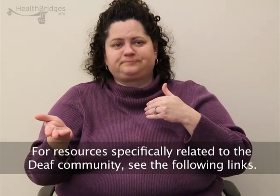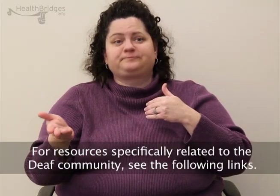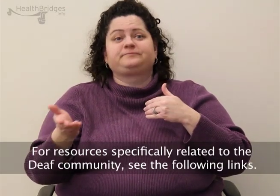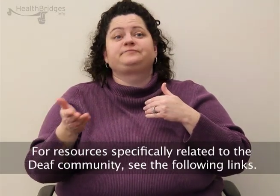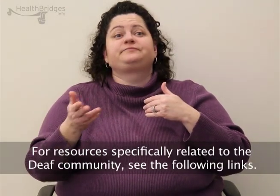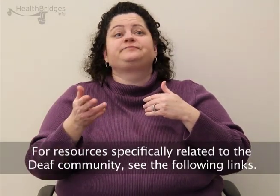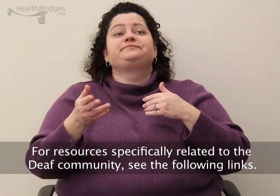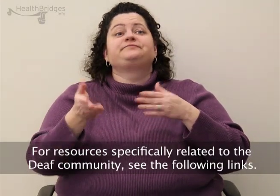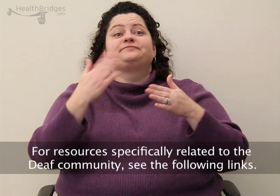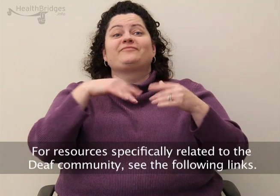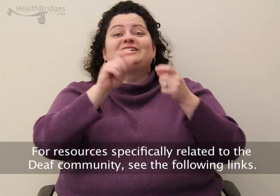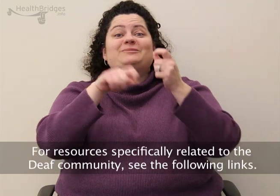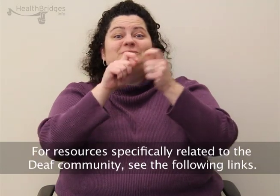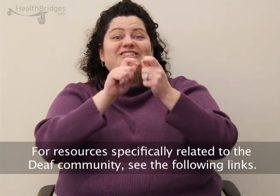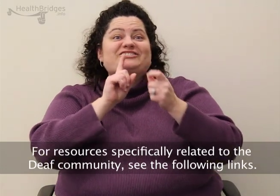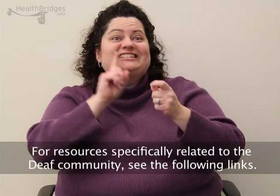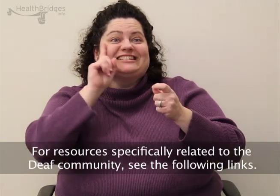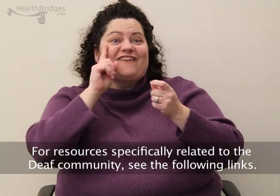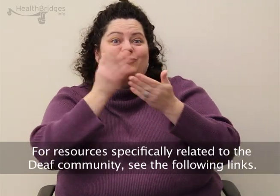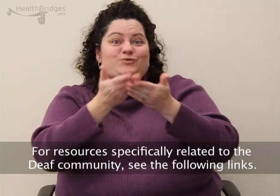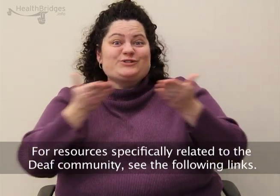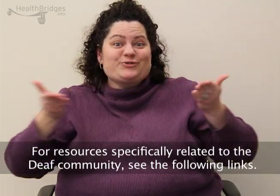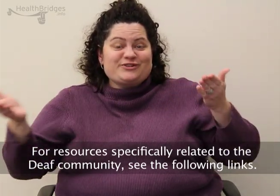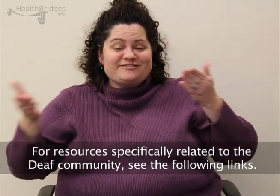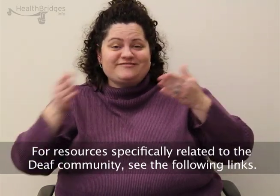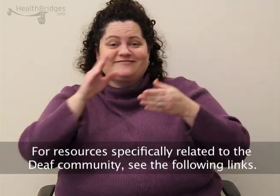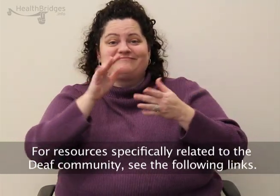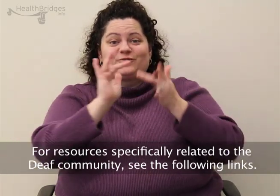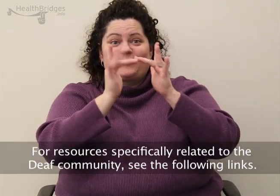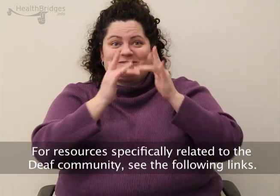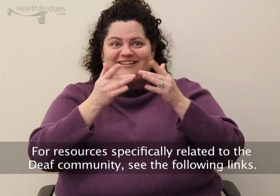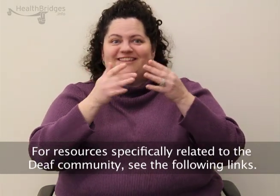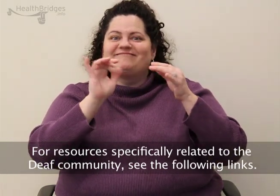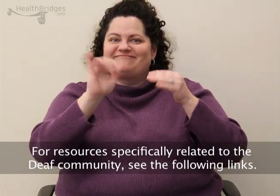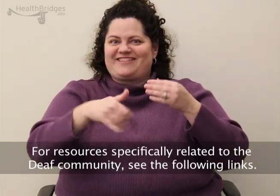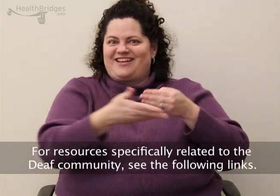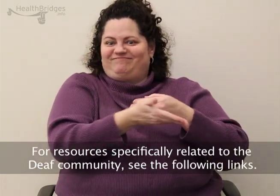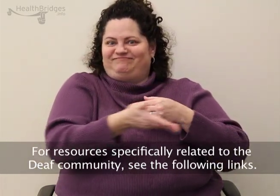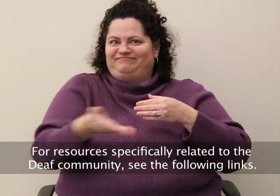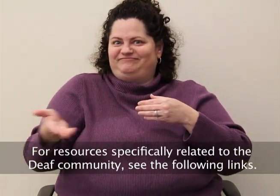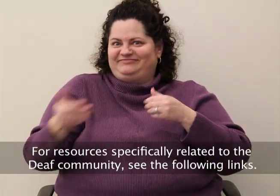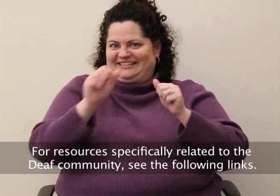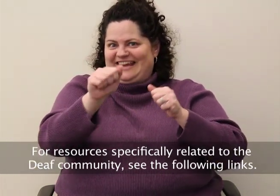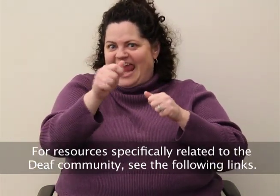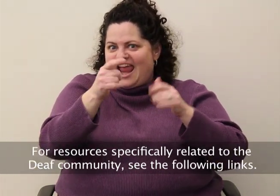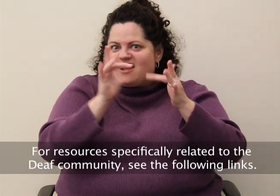For resources specifically related to the deaf community, see the following links.